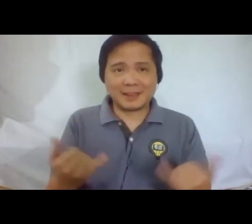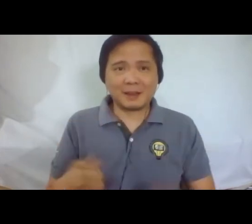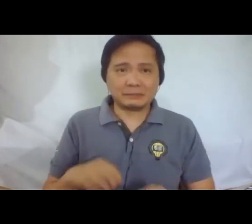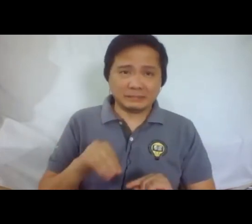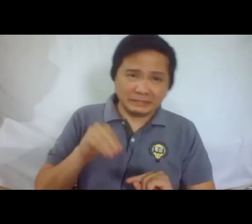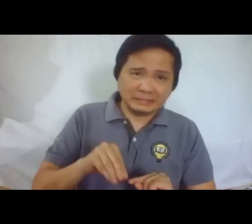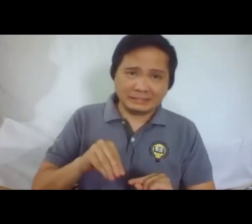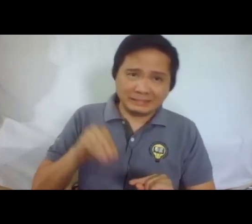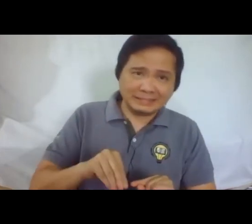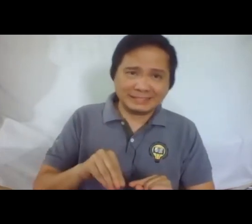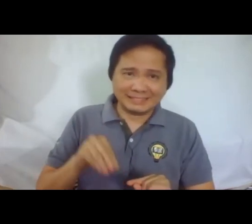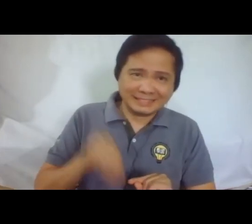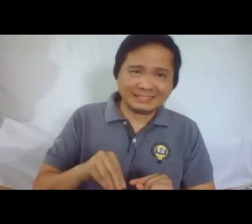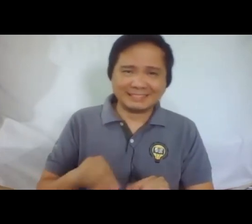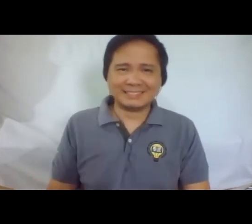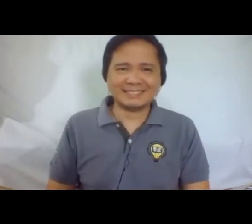But I can't type the,